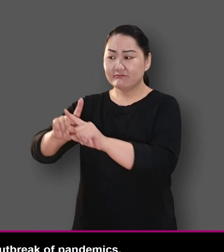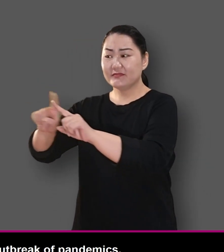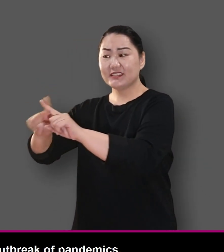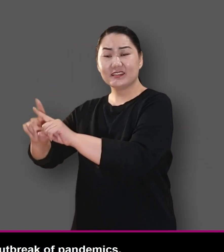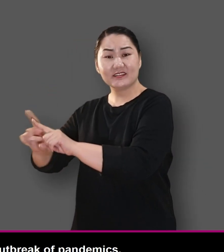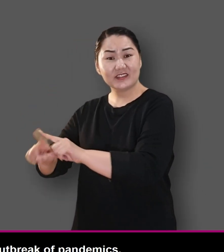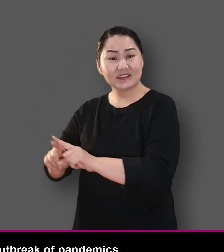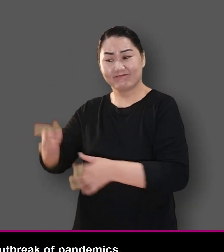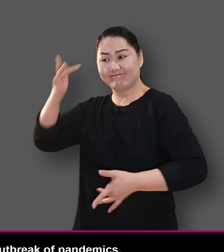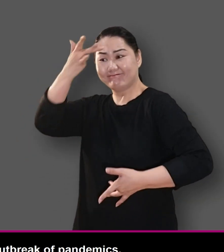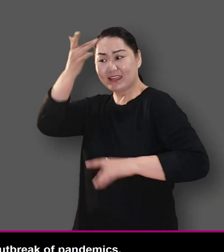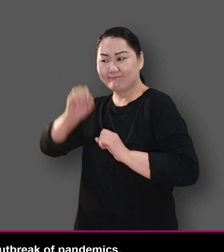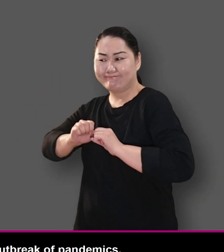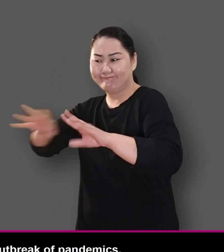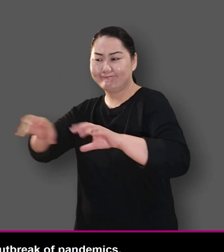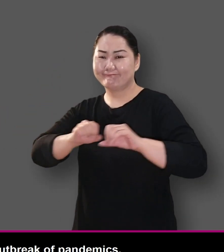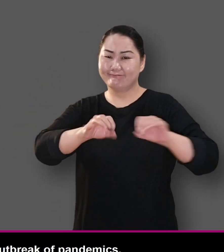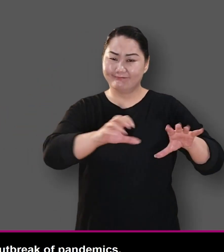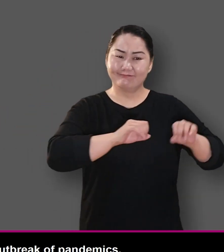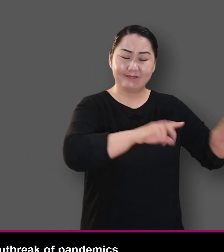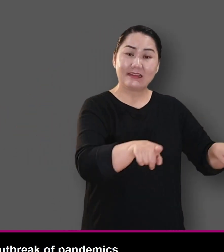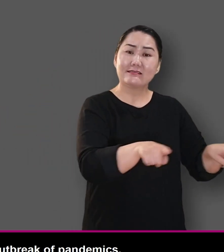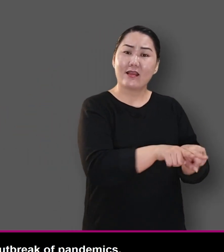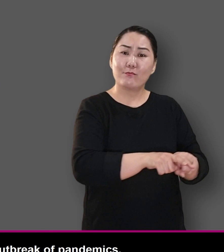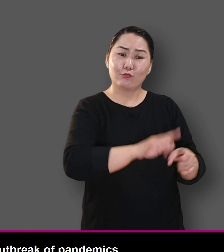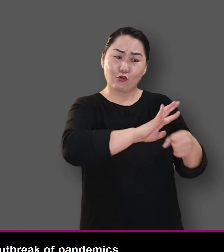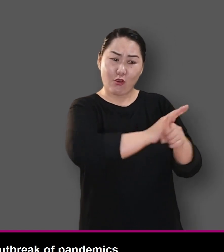and during the outbreak of pandemics,